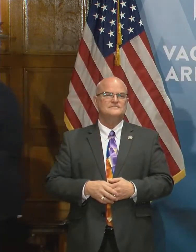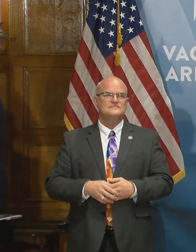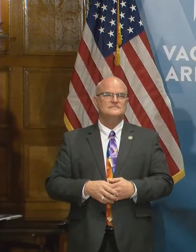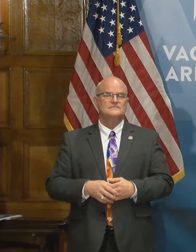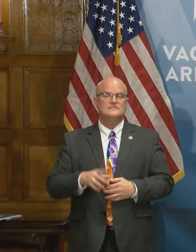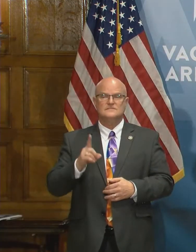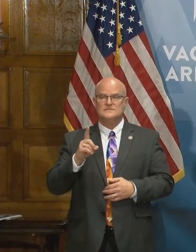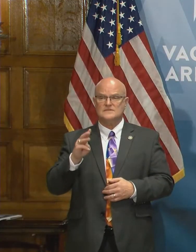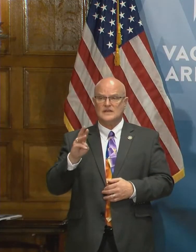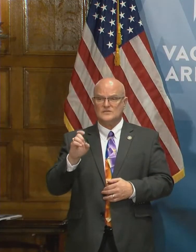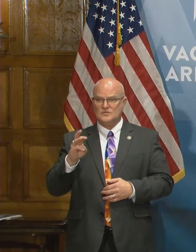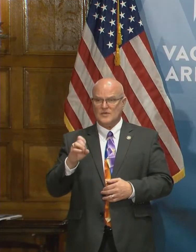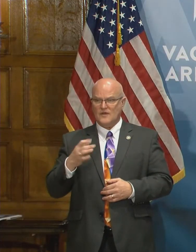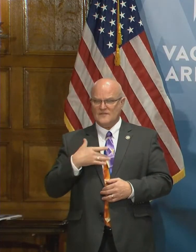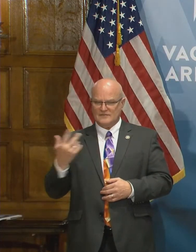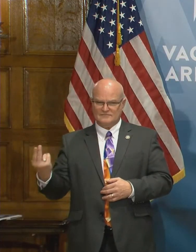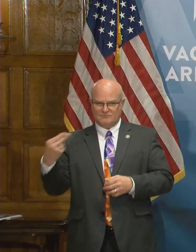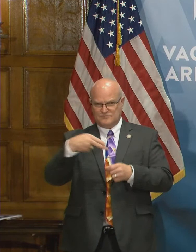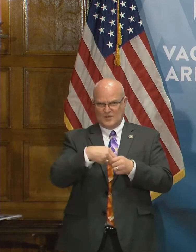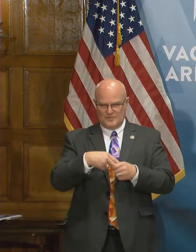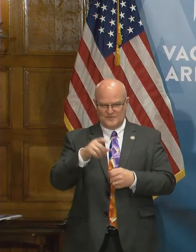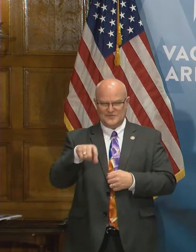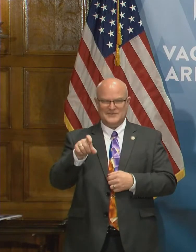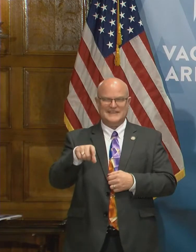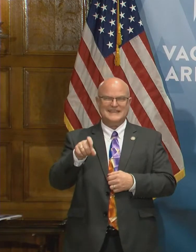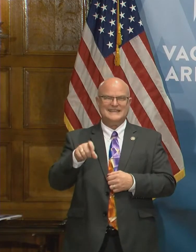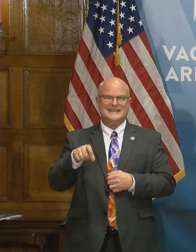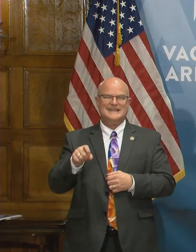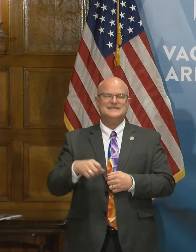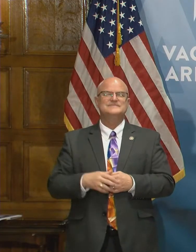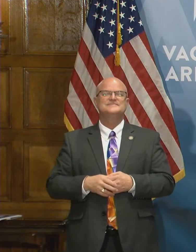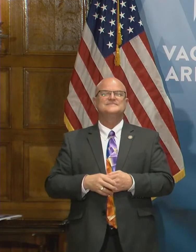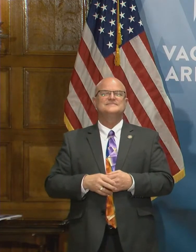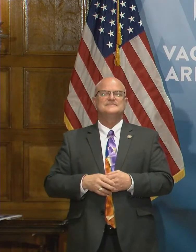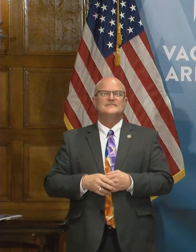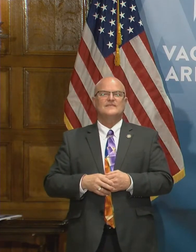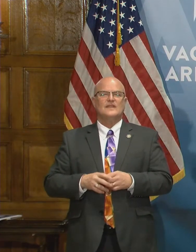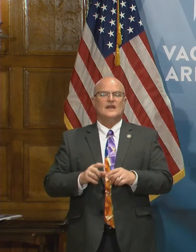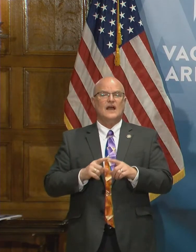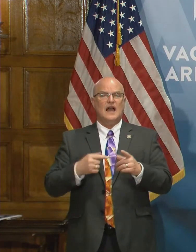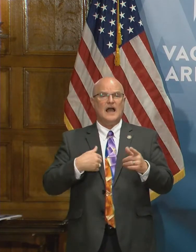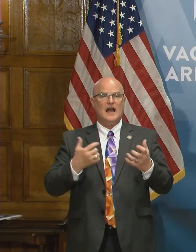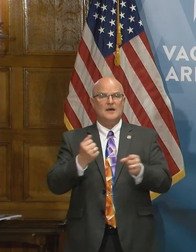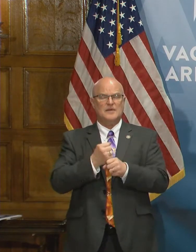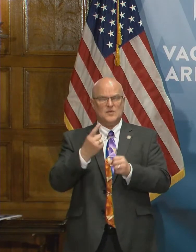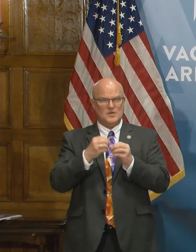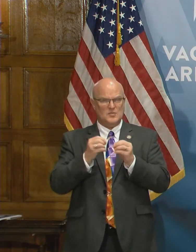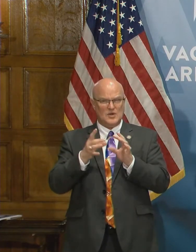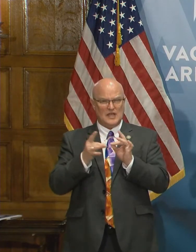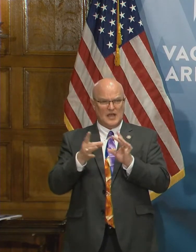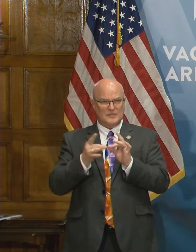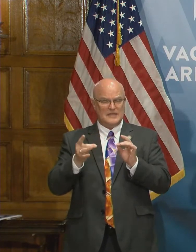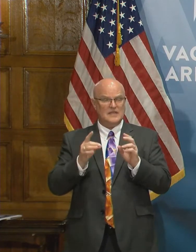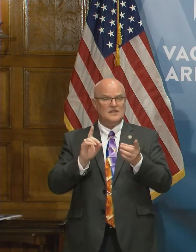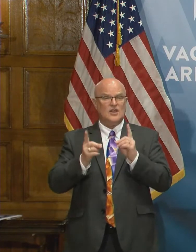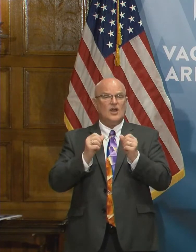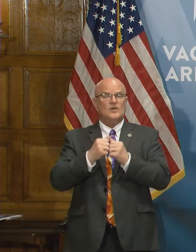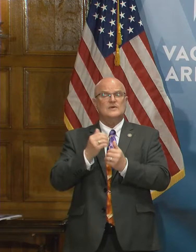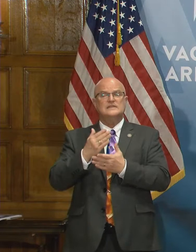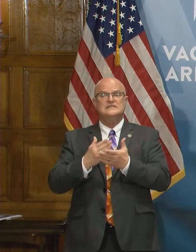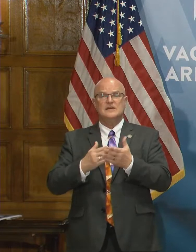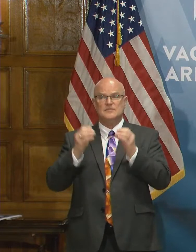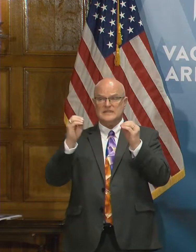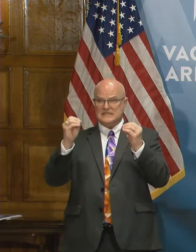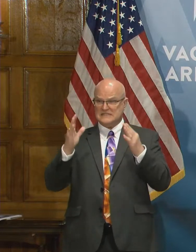And Dr. Romero, feel free to jump in here if we get off track or anything, but I'll just make one other point. In talking to some of